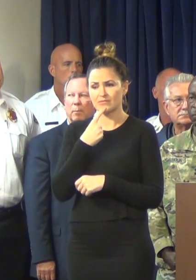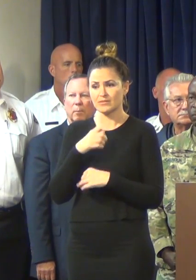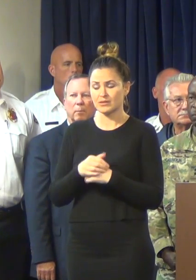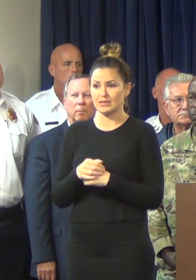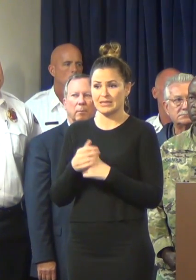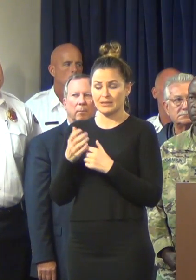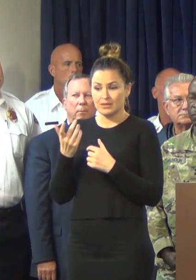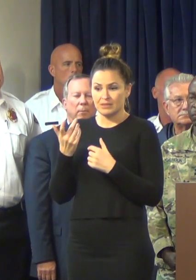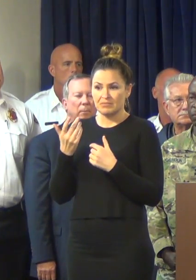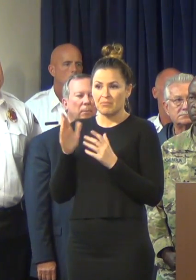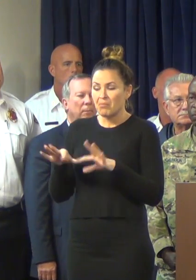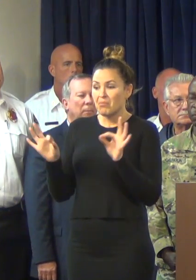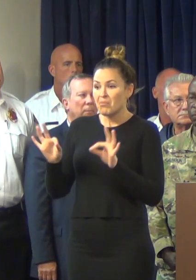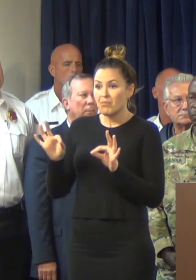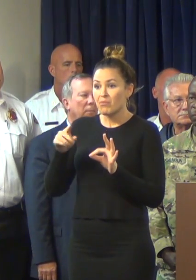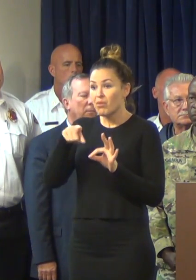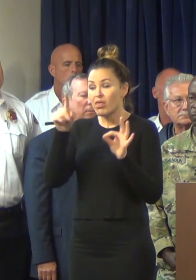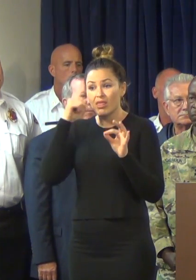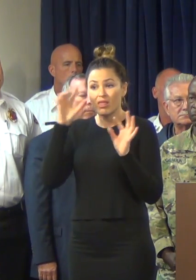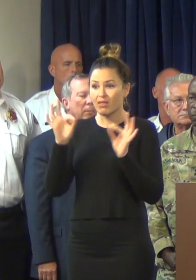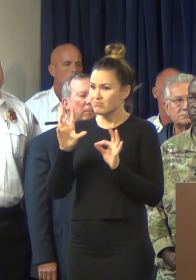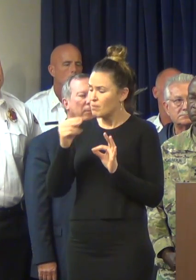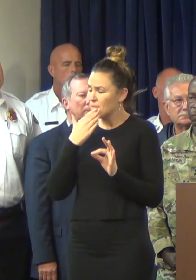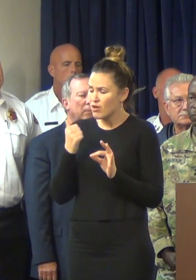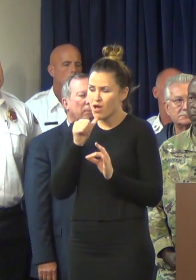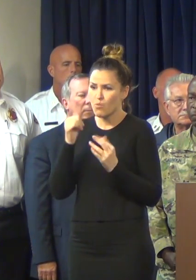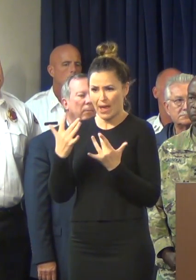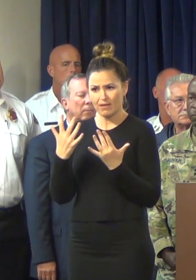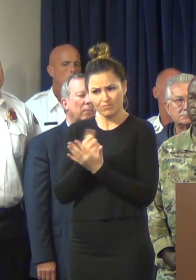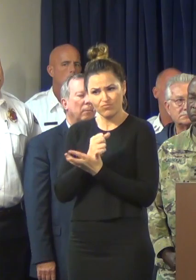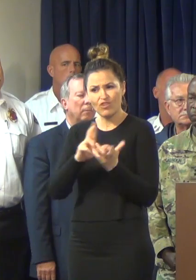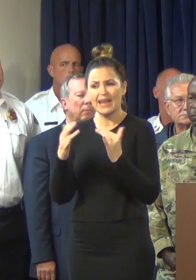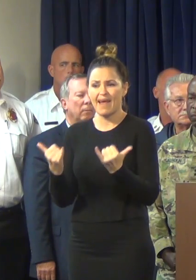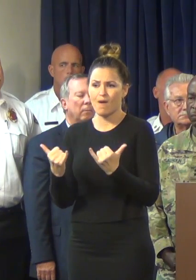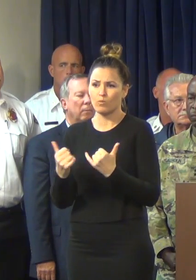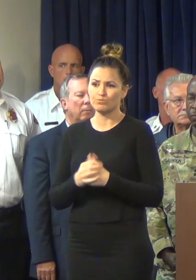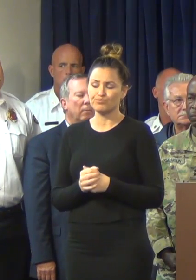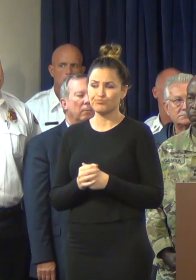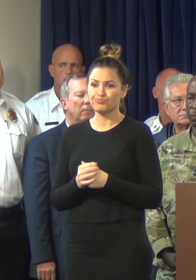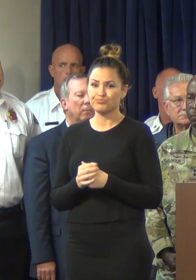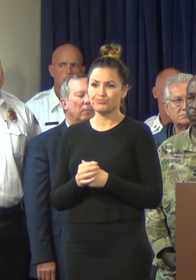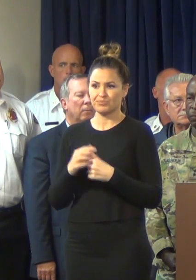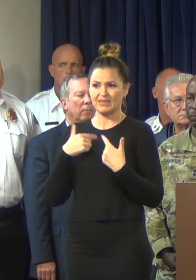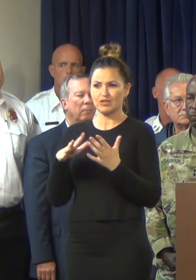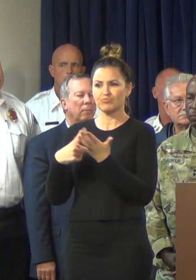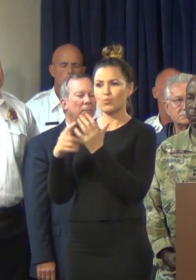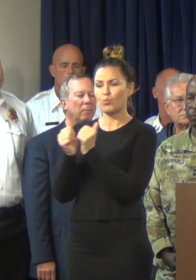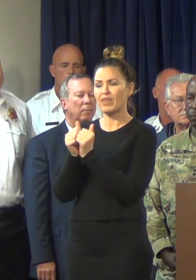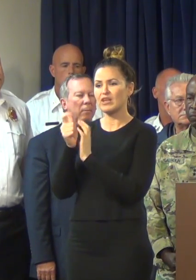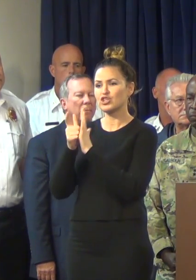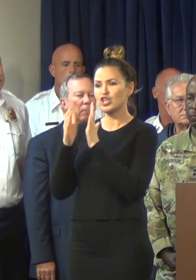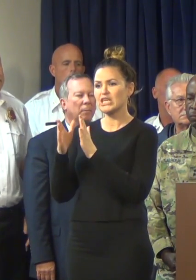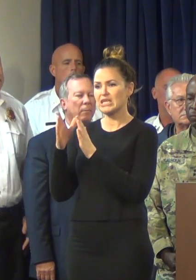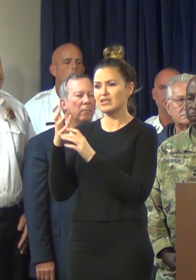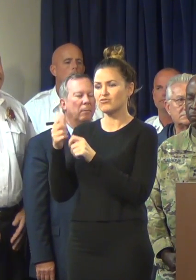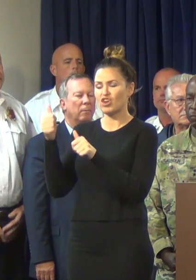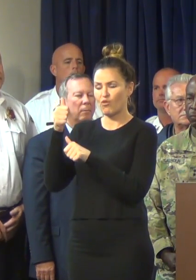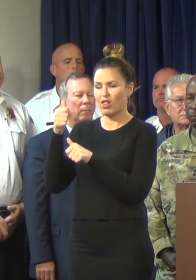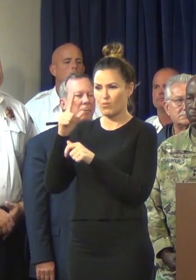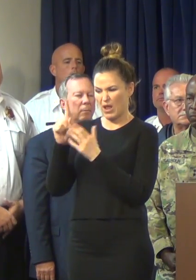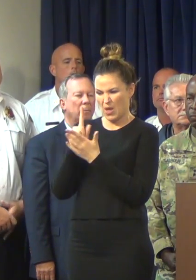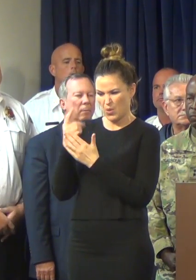chances, and you shouldn't take any chances, and don't wait. Be ready now. I talked to the Attorney General an hour or so